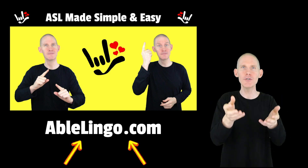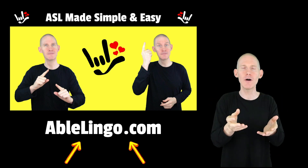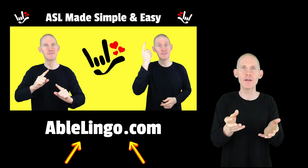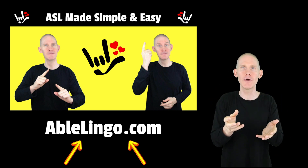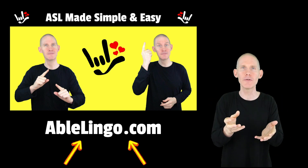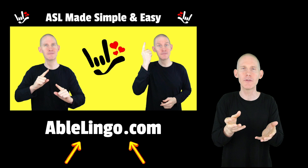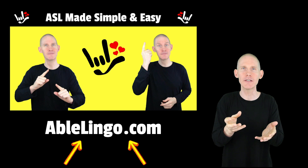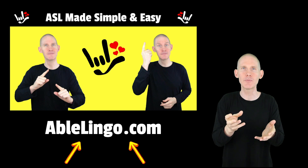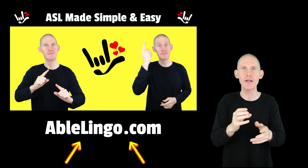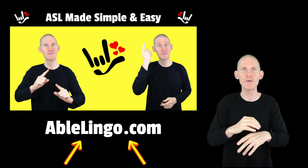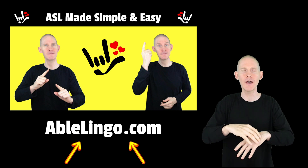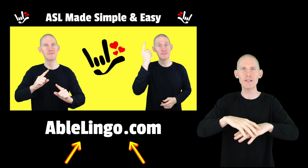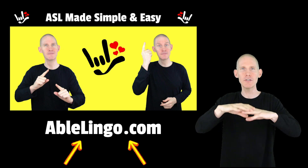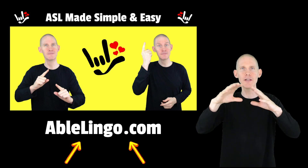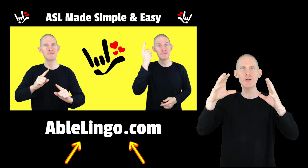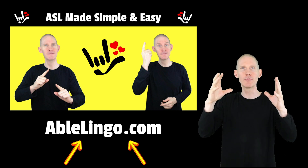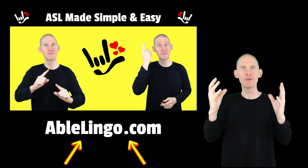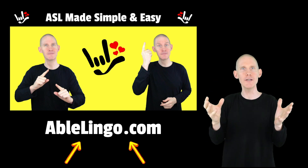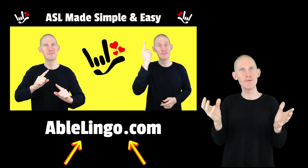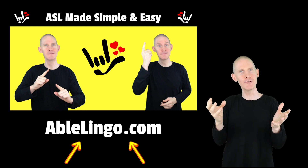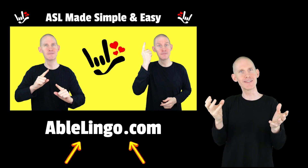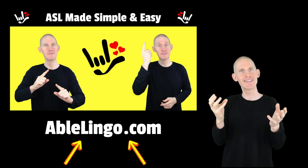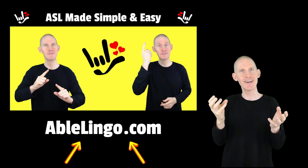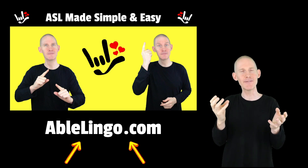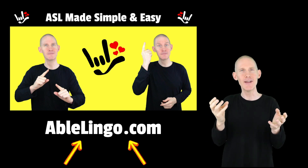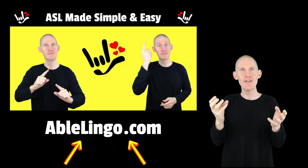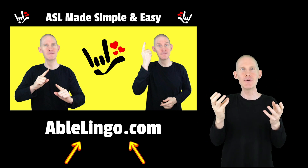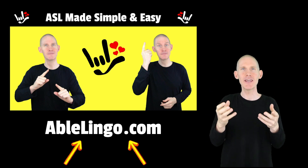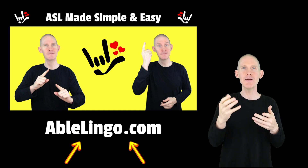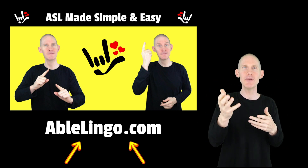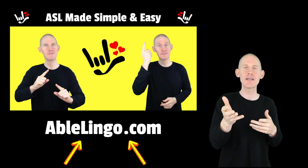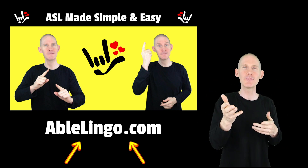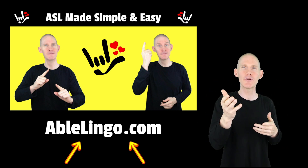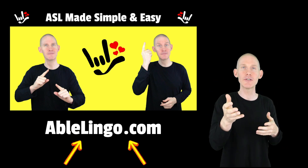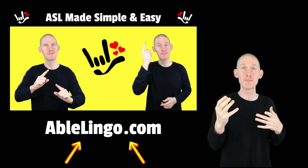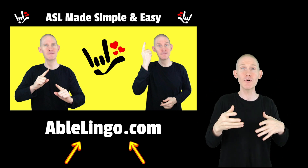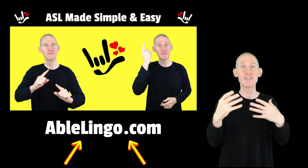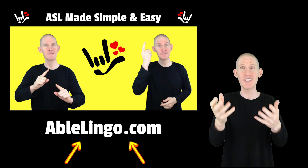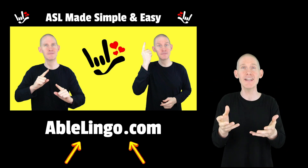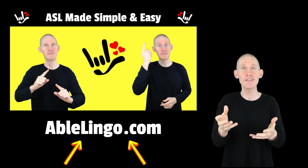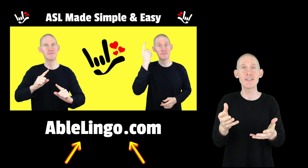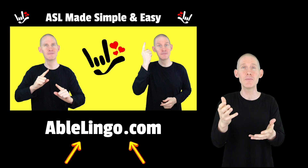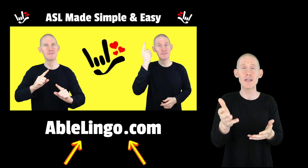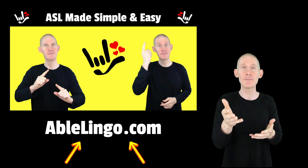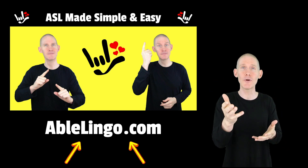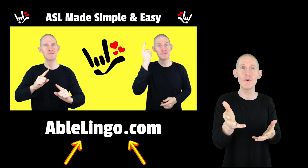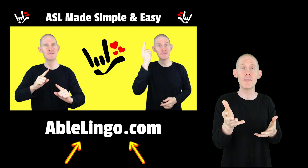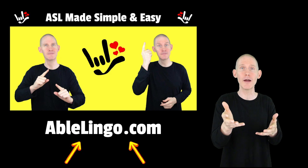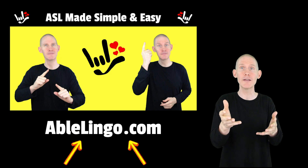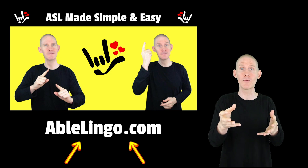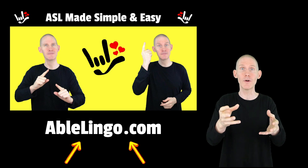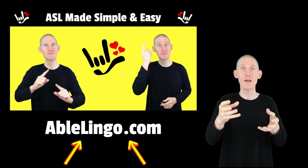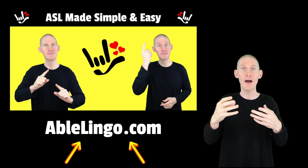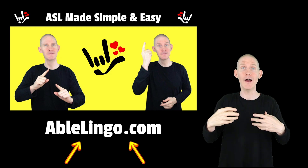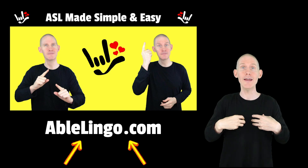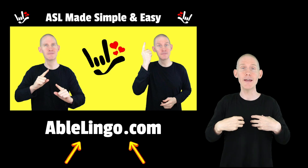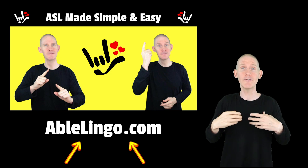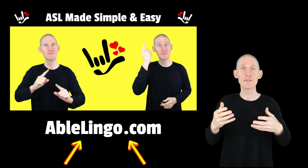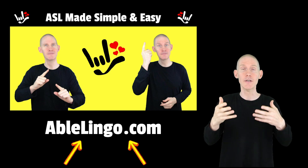all about things, but I don't actually let you preview the stuff, you can't make up it's more challenging to make up your own mind if what I have is